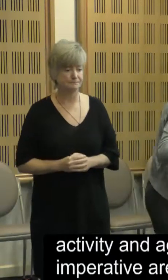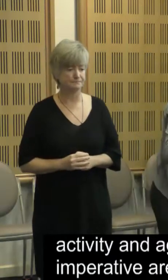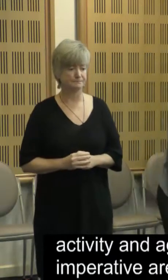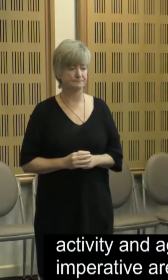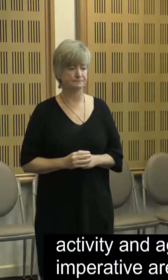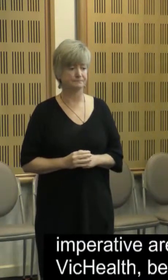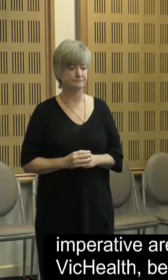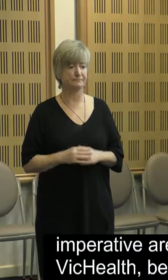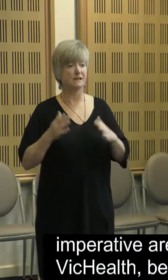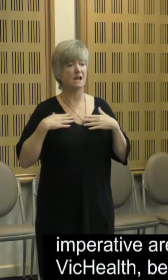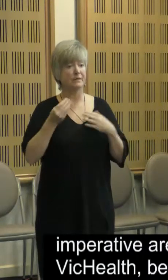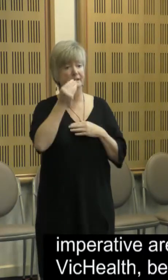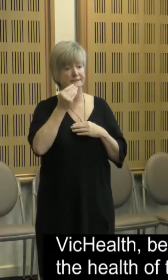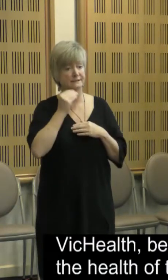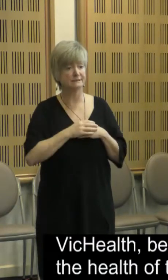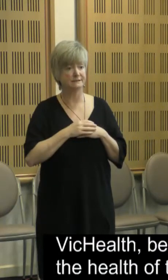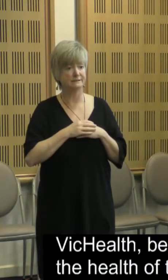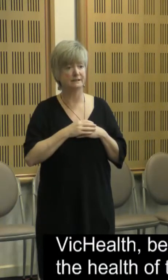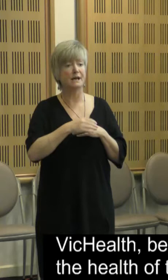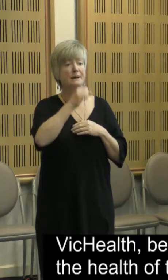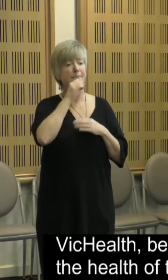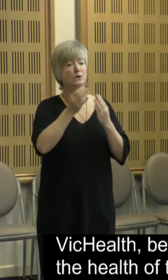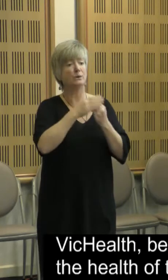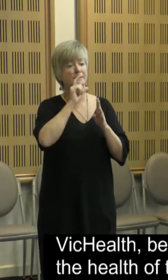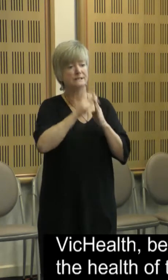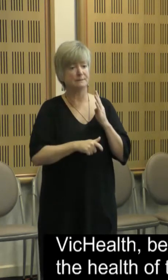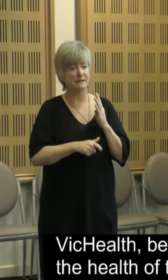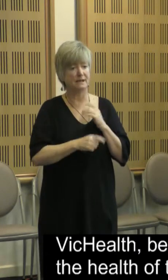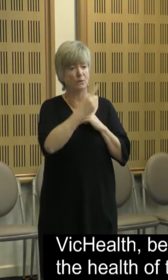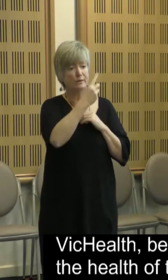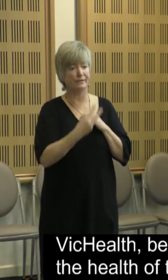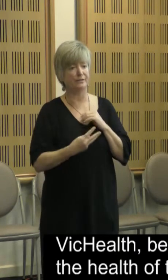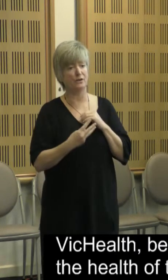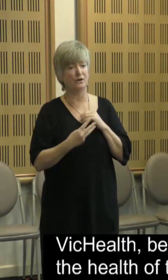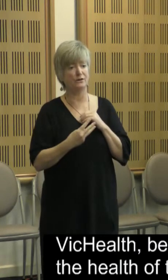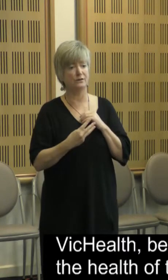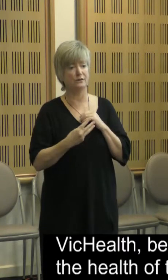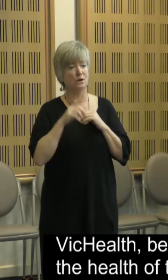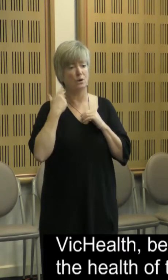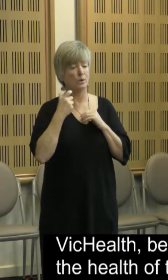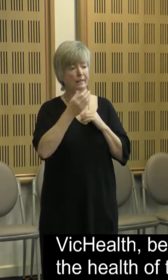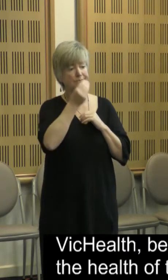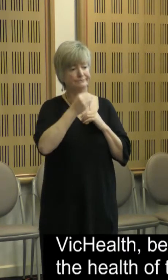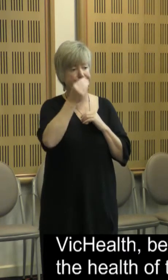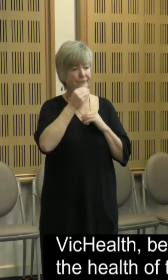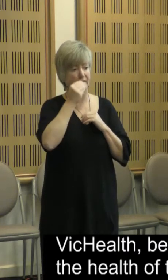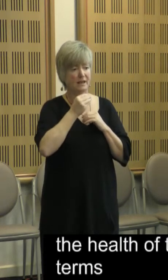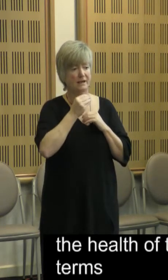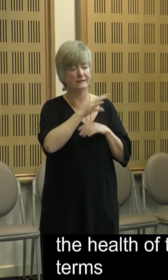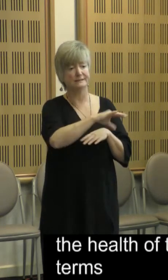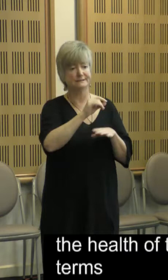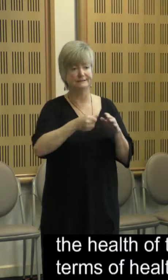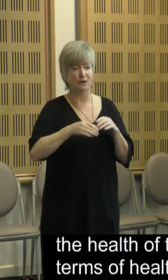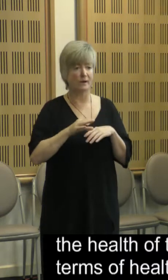In terms of healthy eating, so men with a disability were 1/3 more likely to eat takeaway food regularly than men